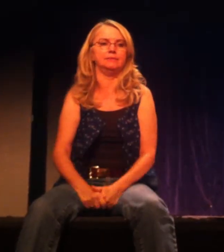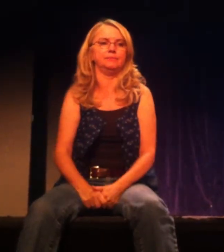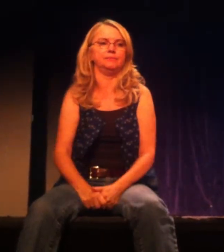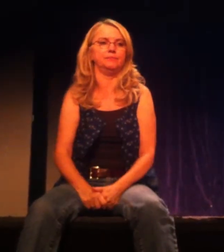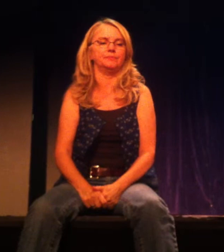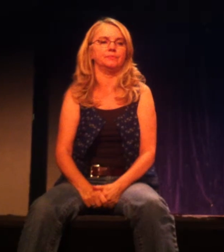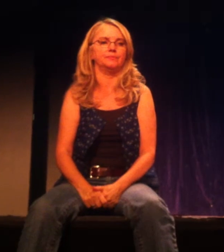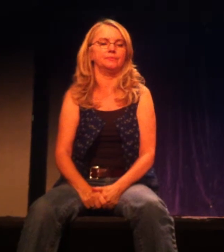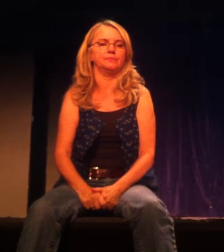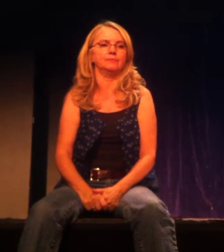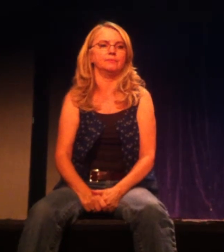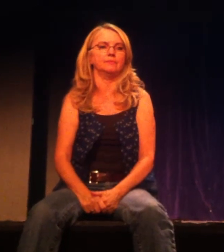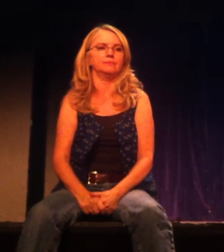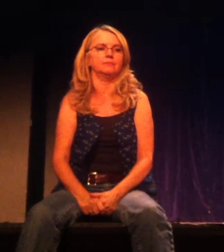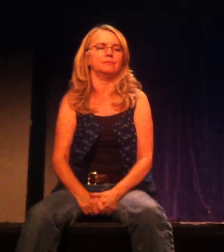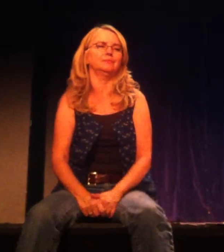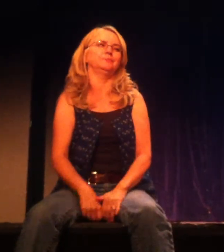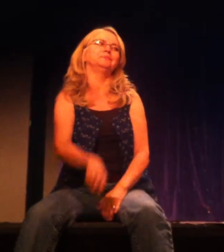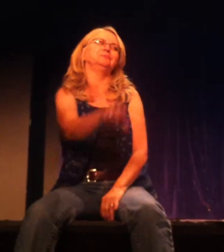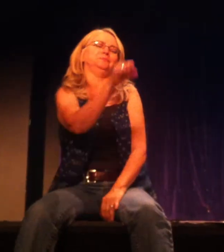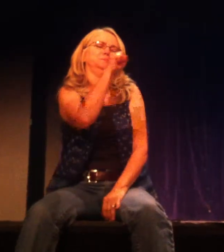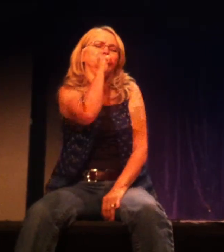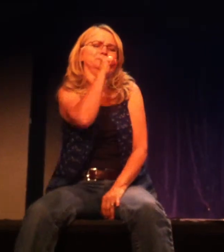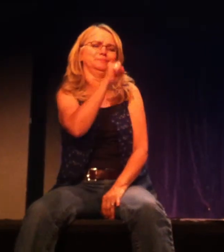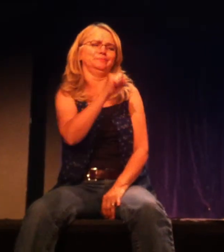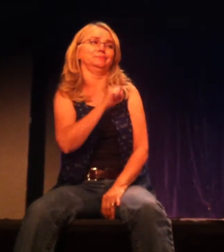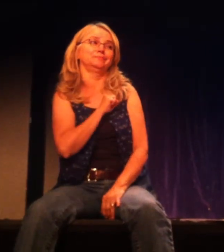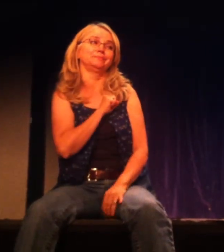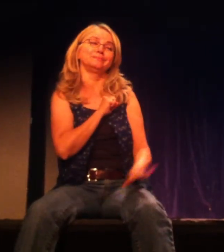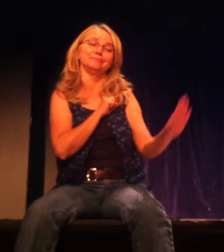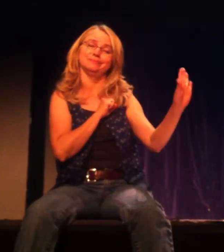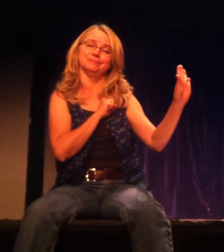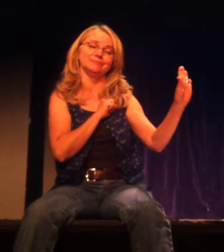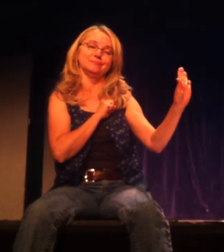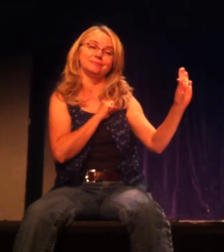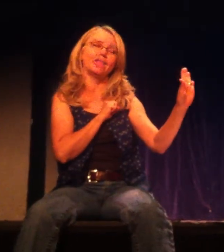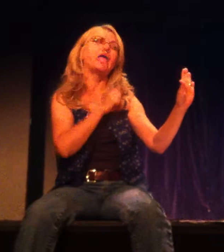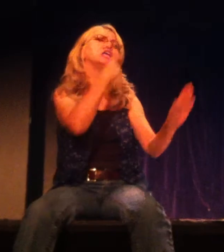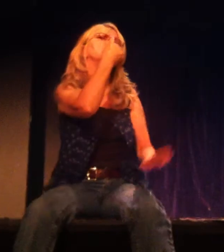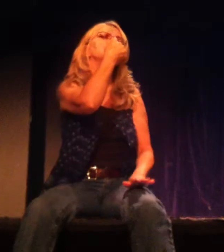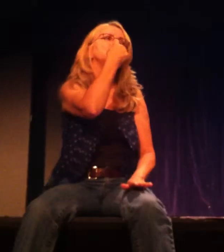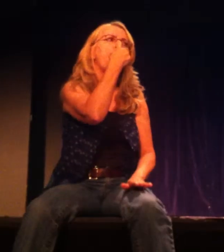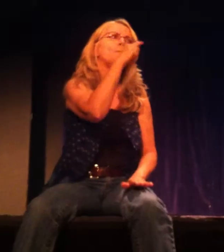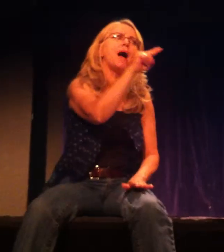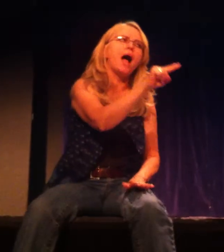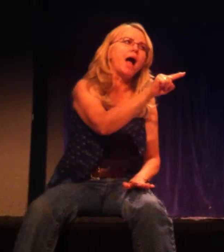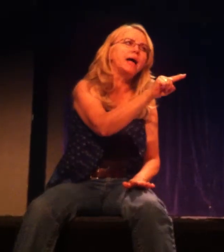Mr. Clark, very funny. Ladies, if you don't mind, this is my